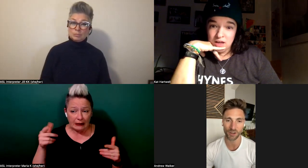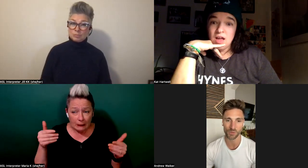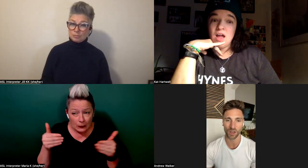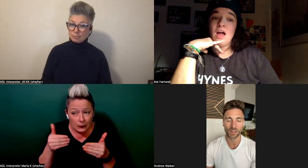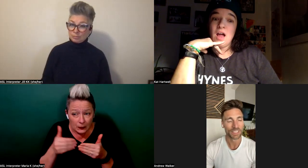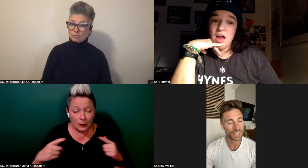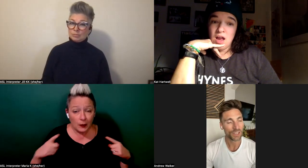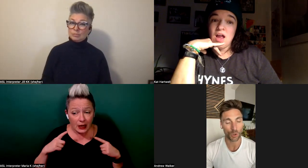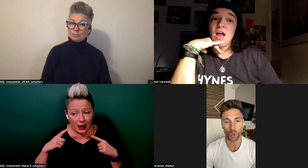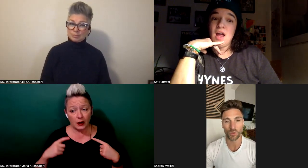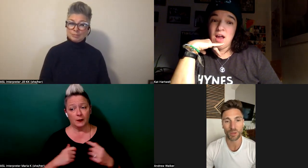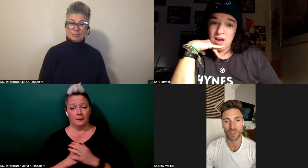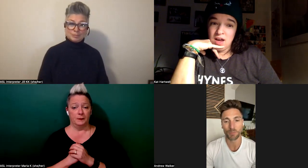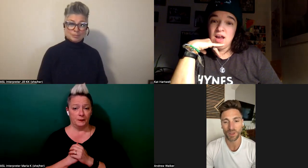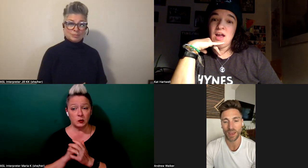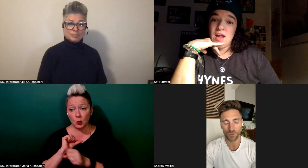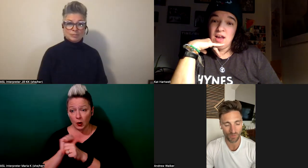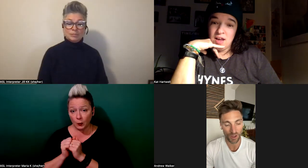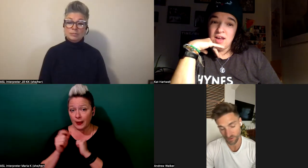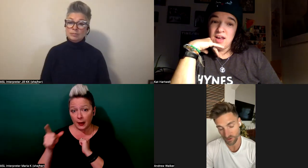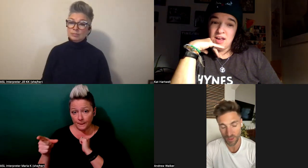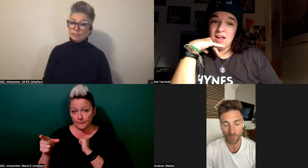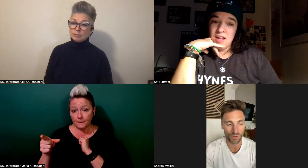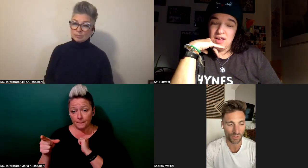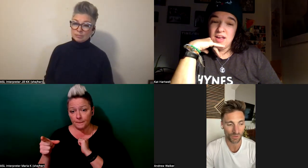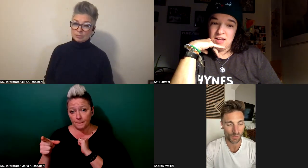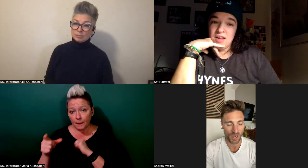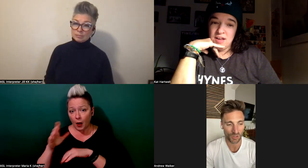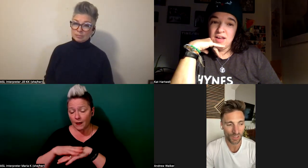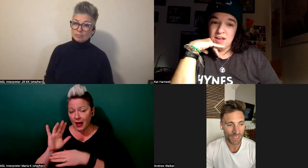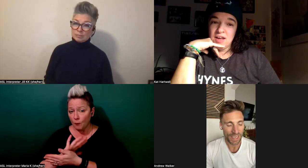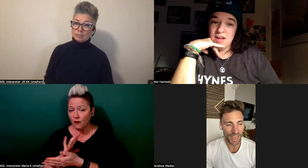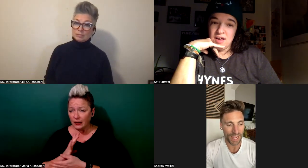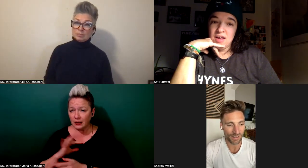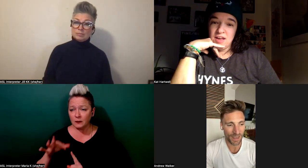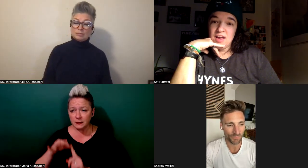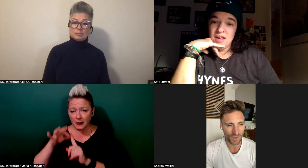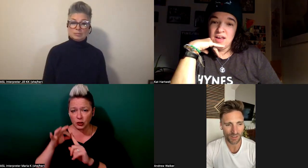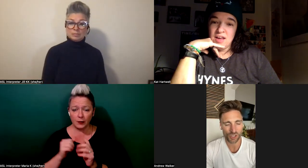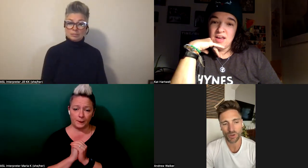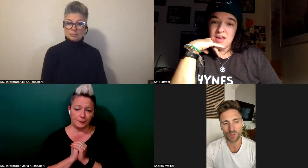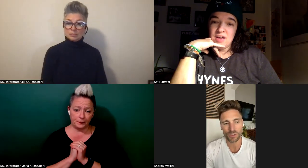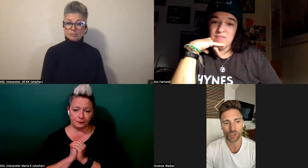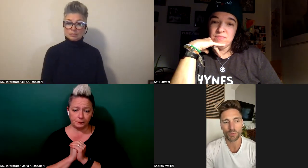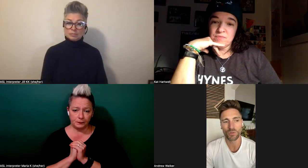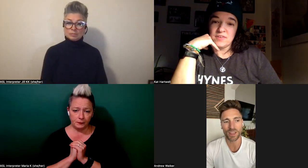to retire as well. So to work with him in that move on that movie was really special. And to shoot a movie